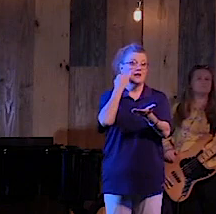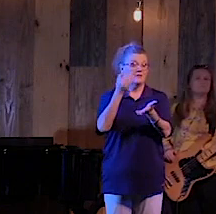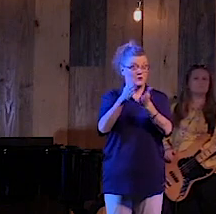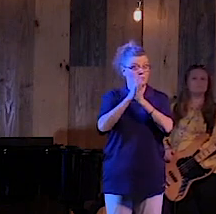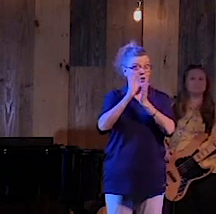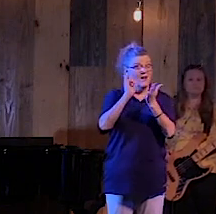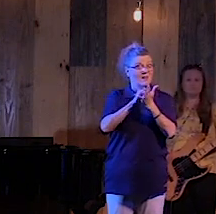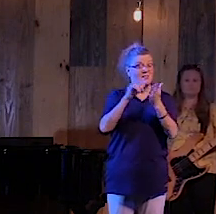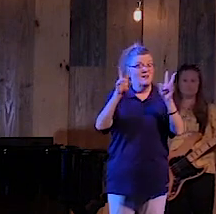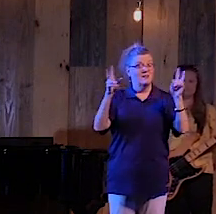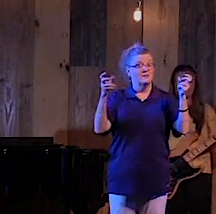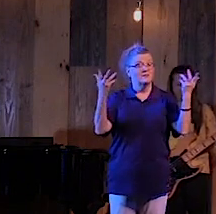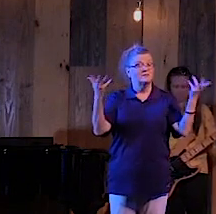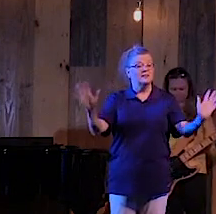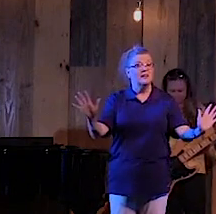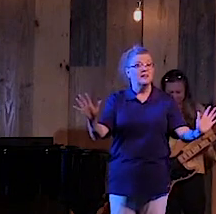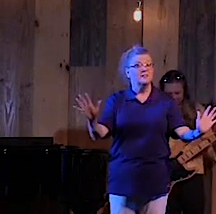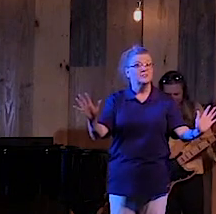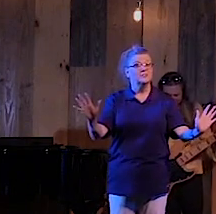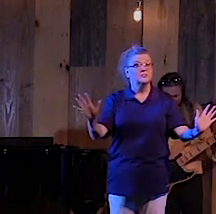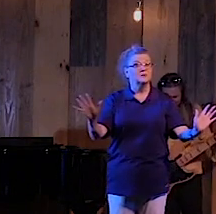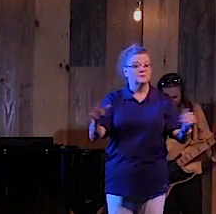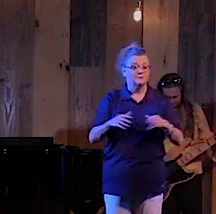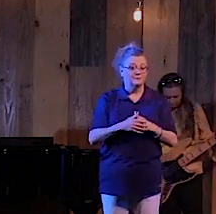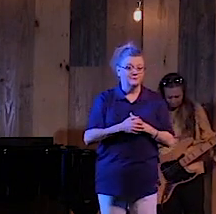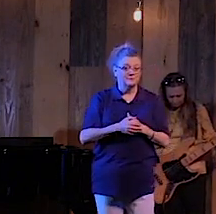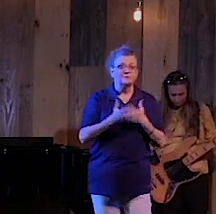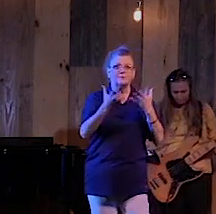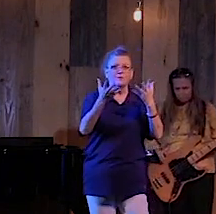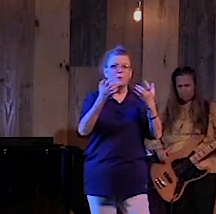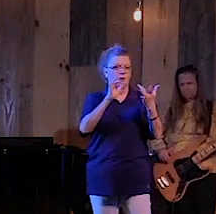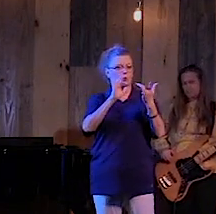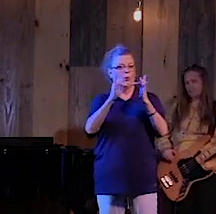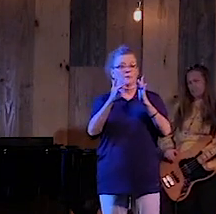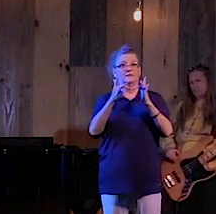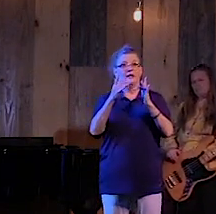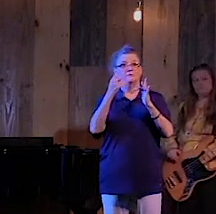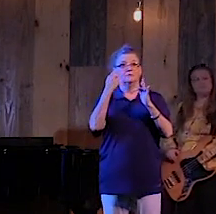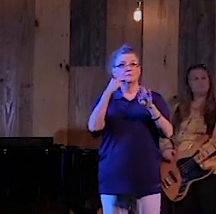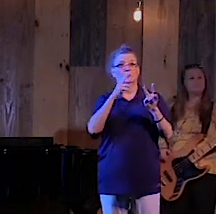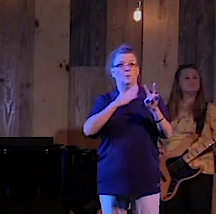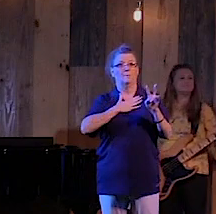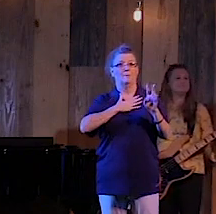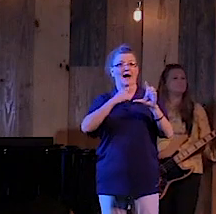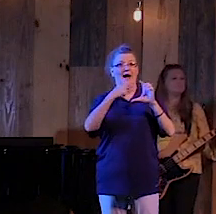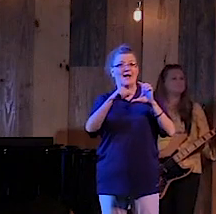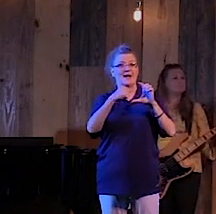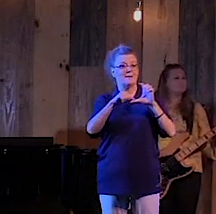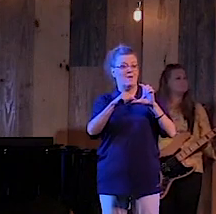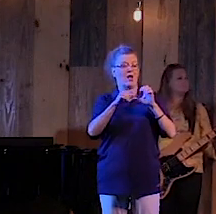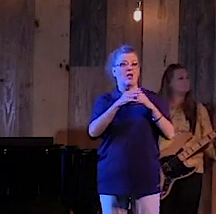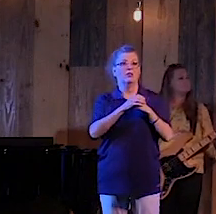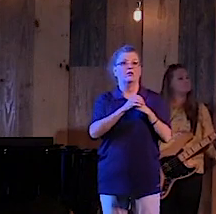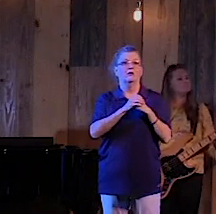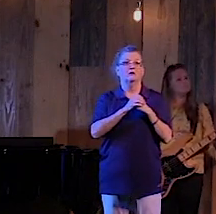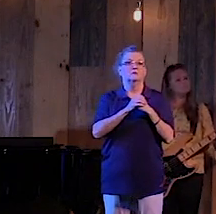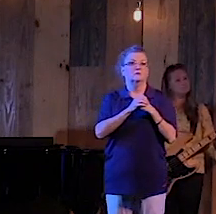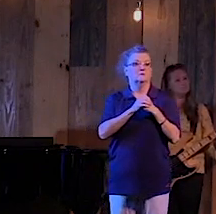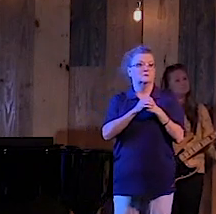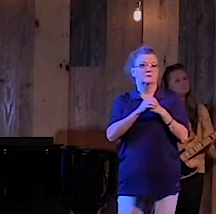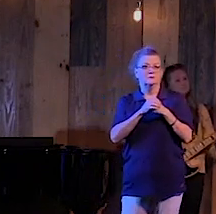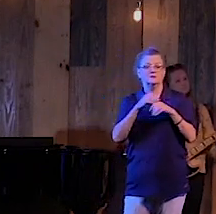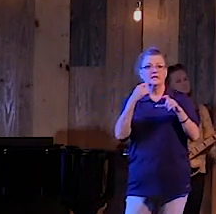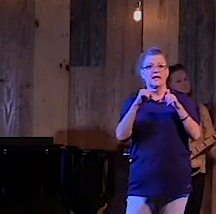prayer, I'd love to know. Go onto our website, look up my email. Send me an email. Shoot anybody on our staff an email. I want